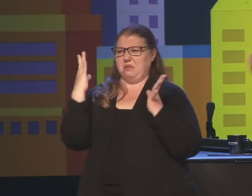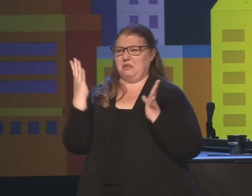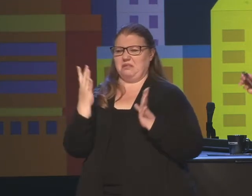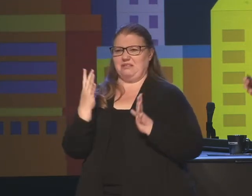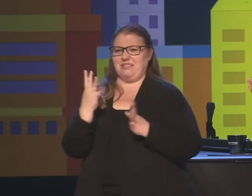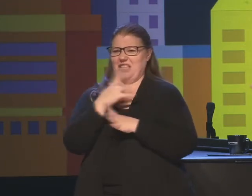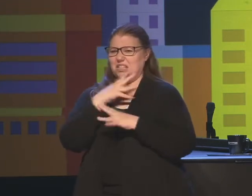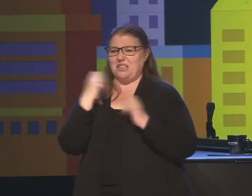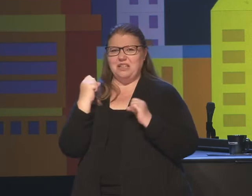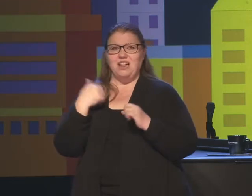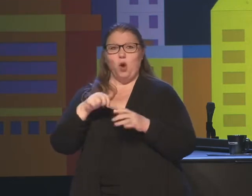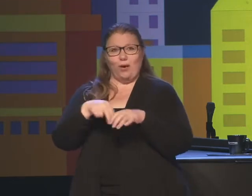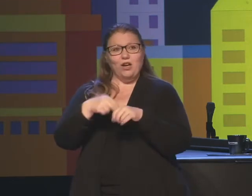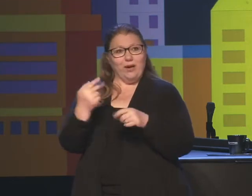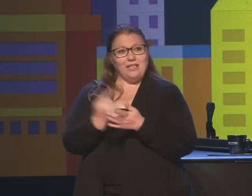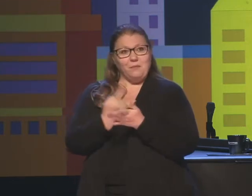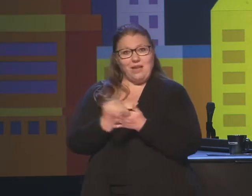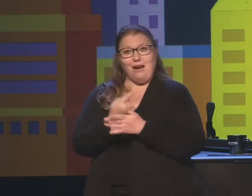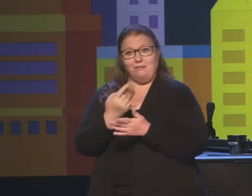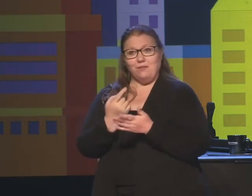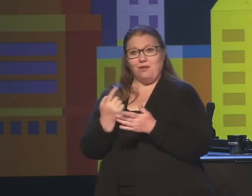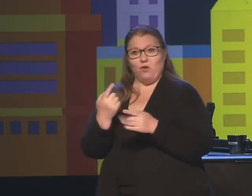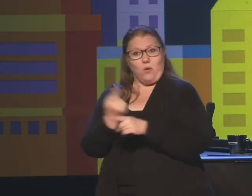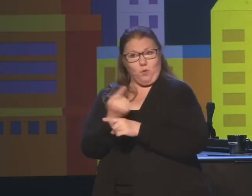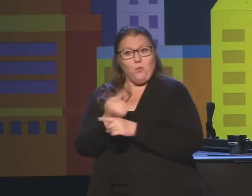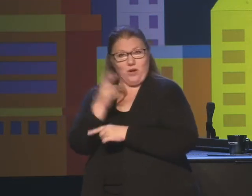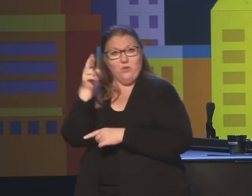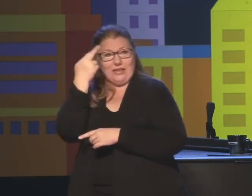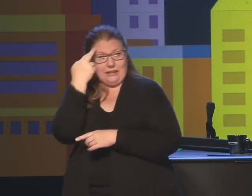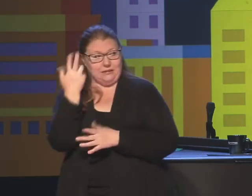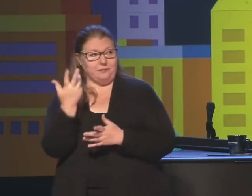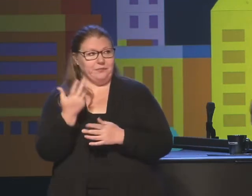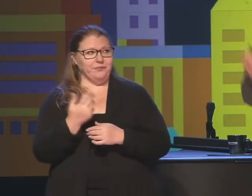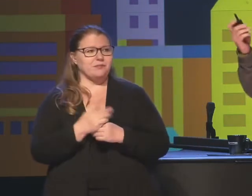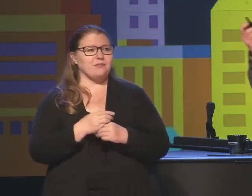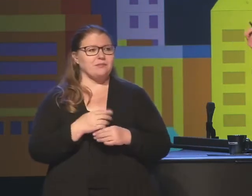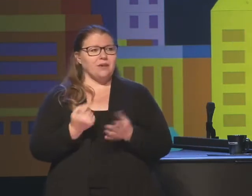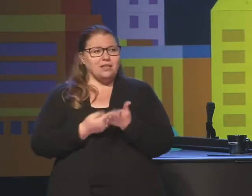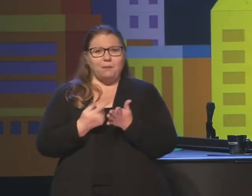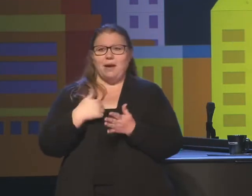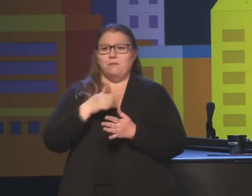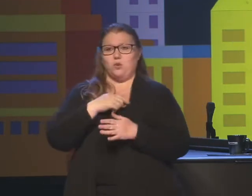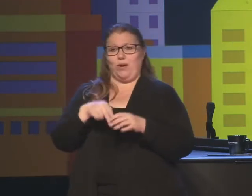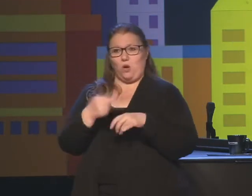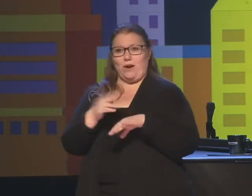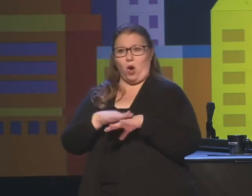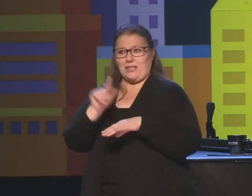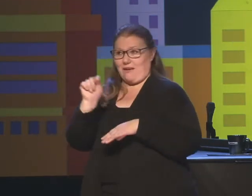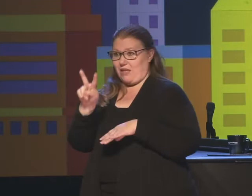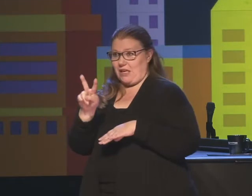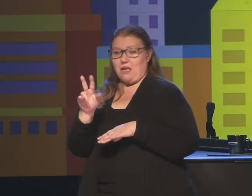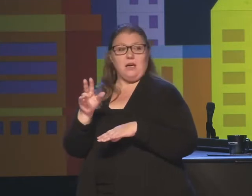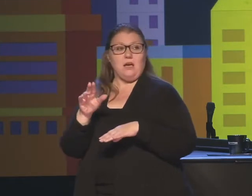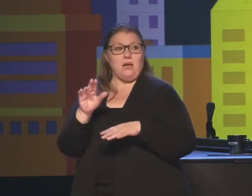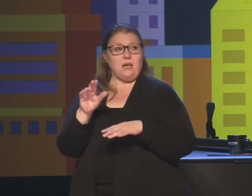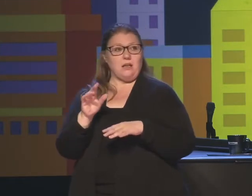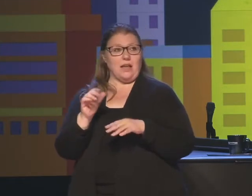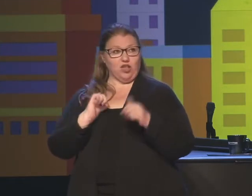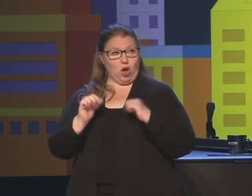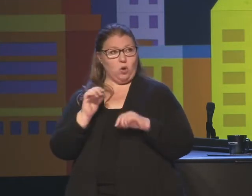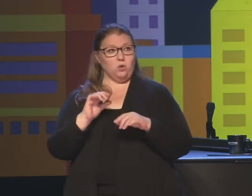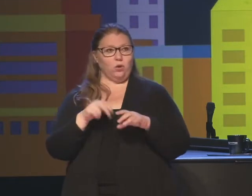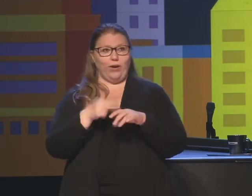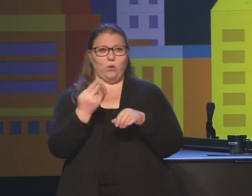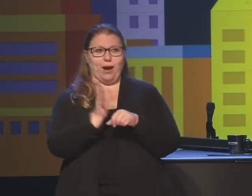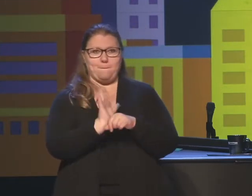quit sometimes for appropriate reasons. Like that was an appropriate reason, right? Sometimes we quit on TV shows. We quit on a movie the other night. This